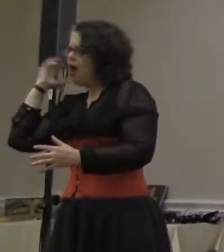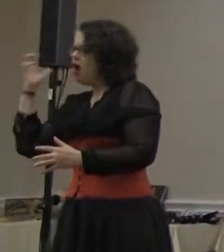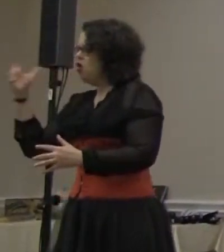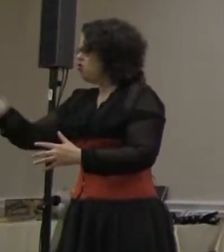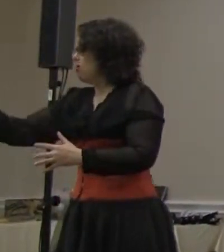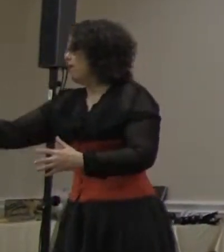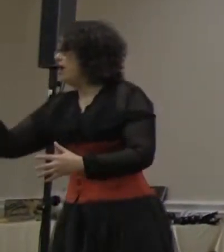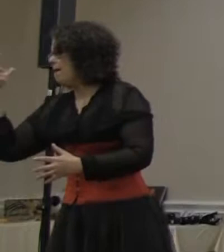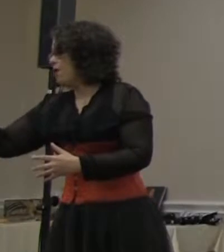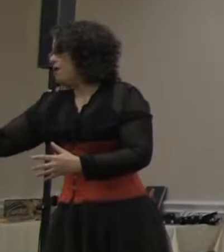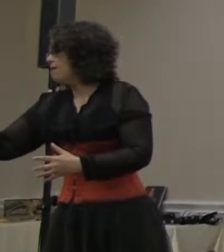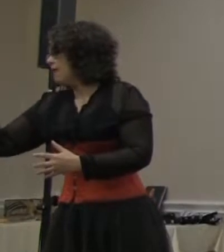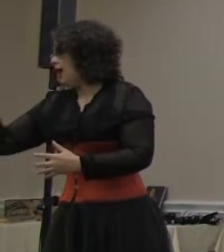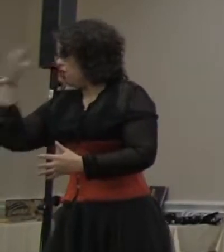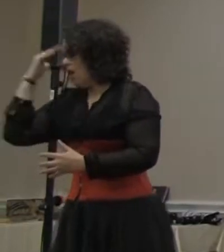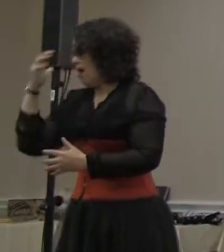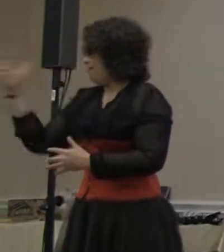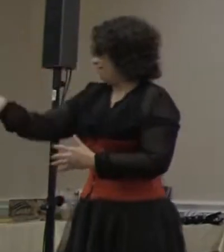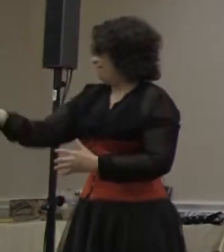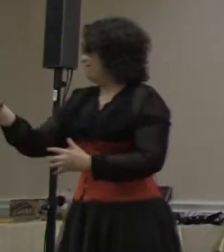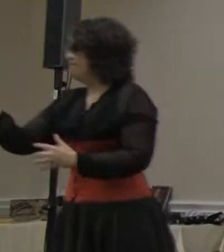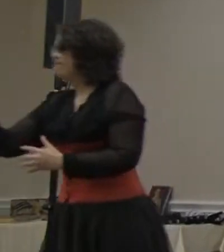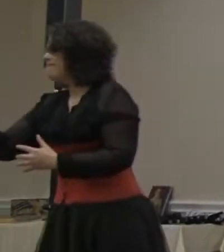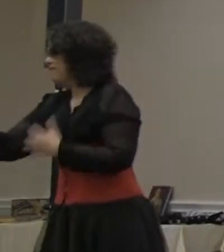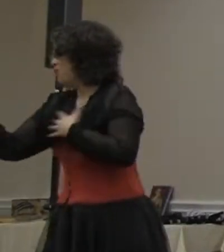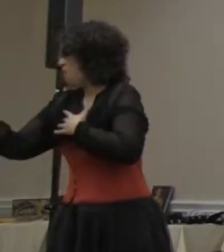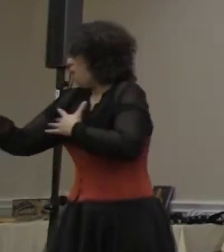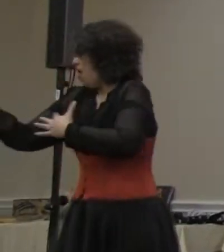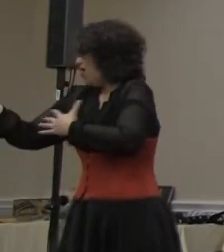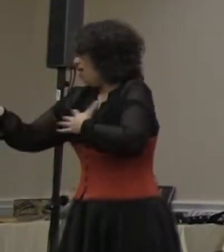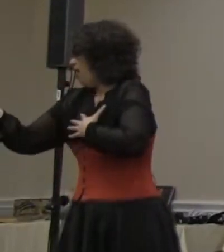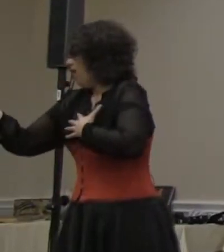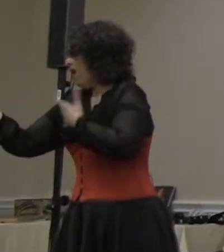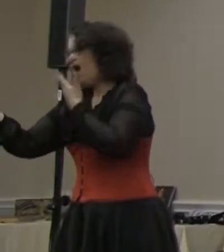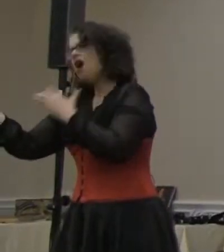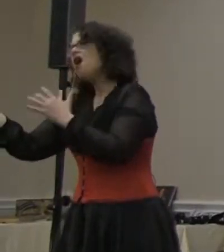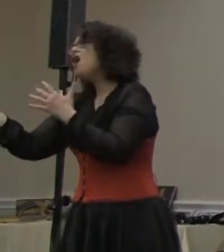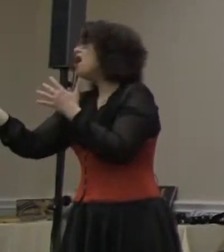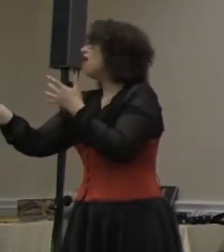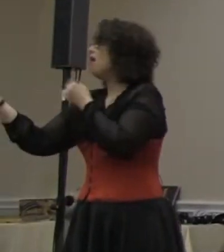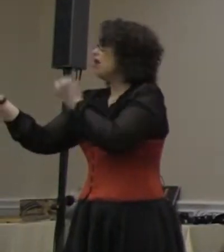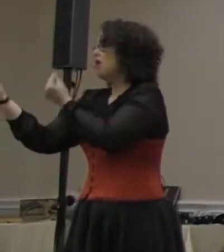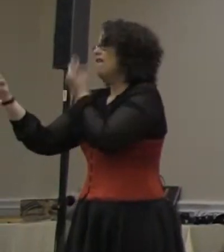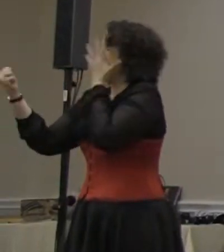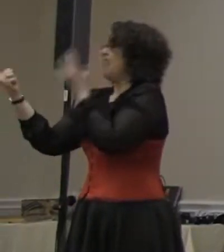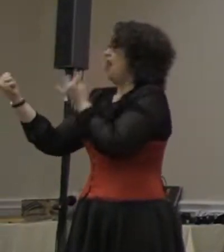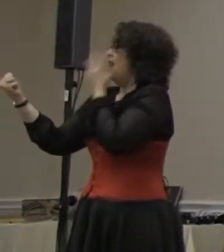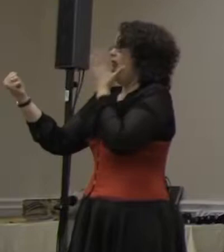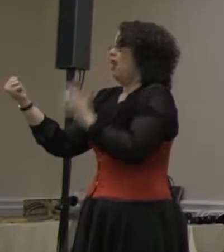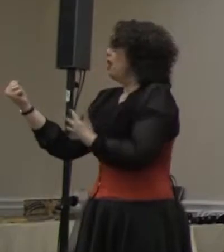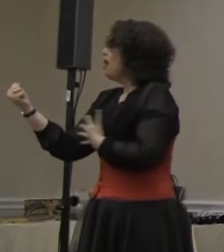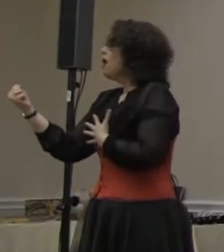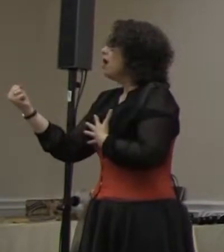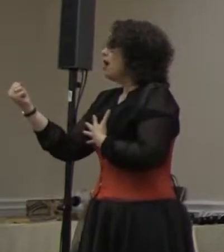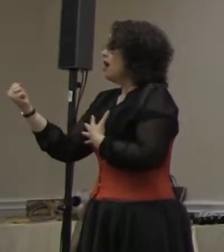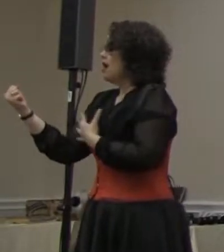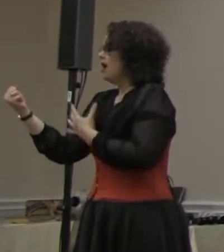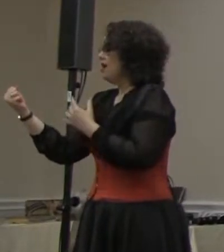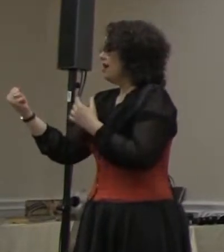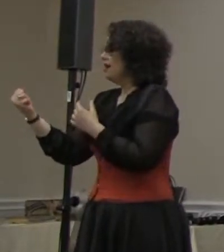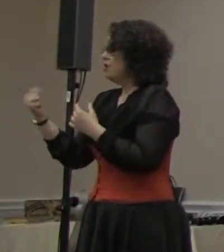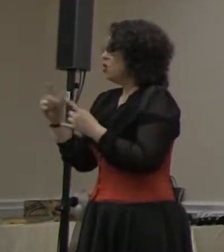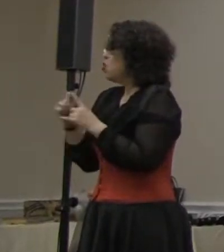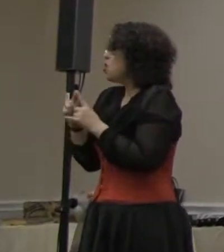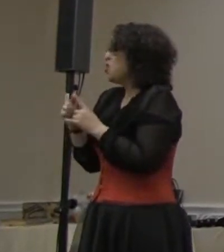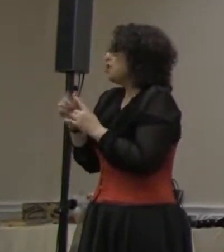pulling back her head, her breath hot against my face, moaning those words I've